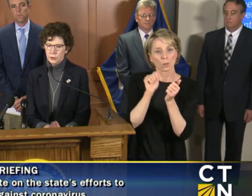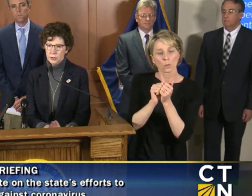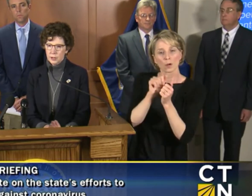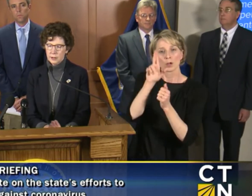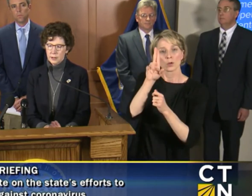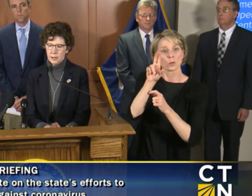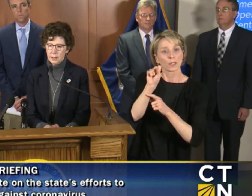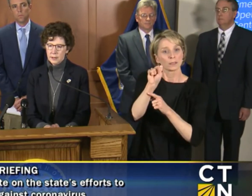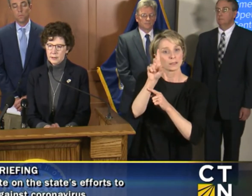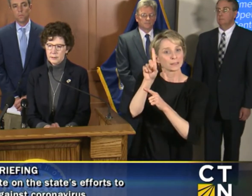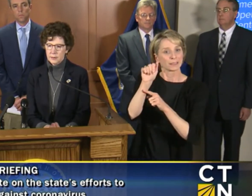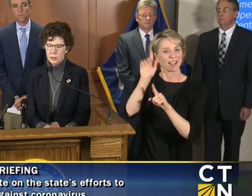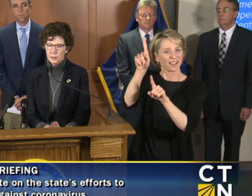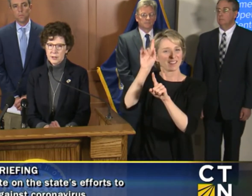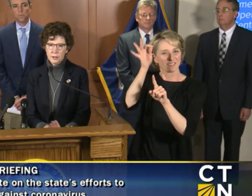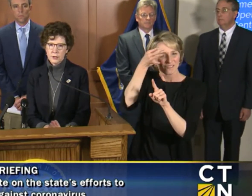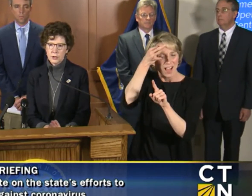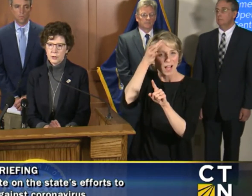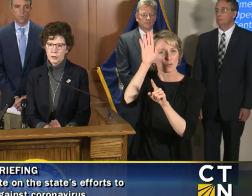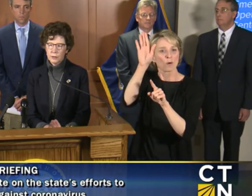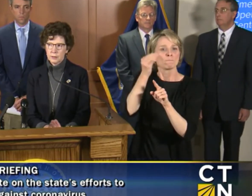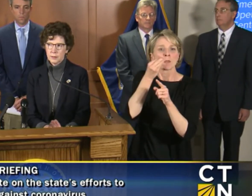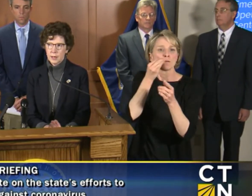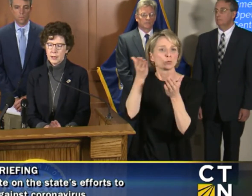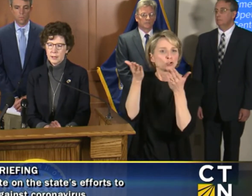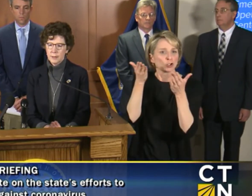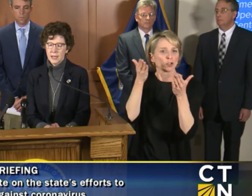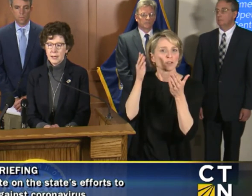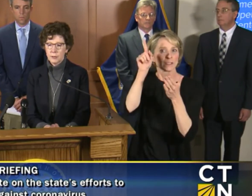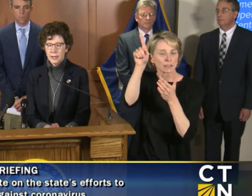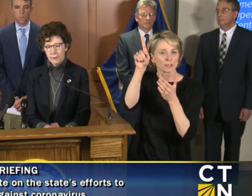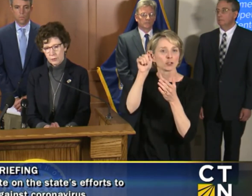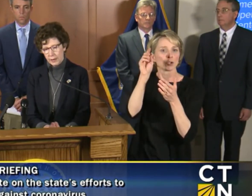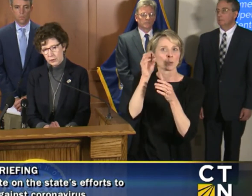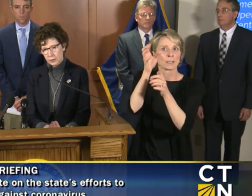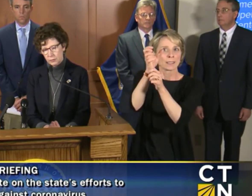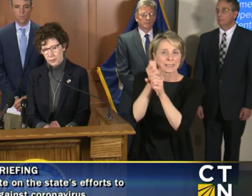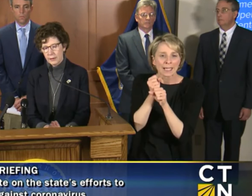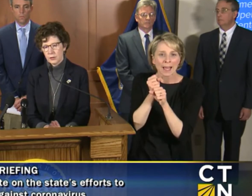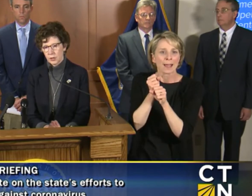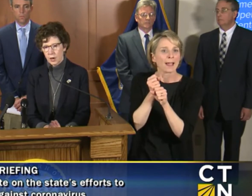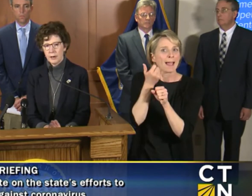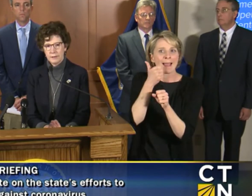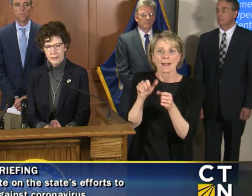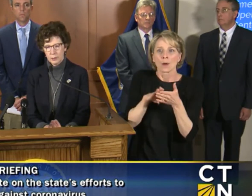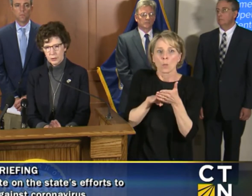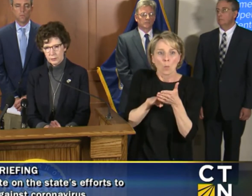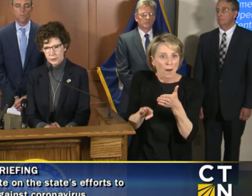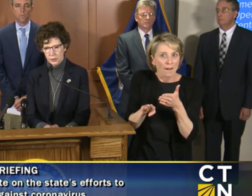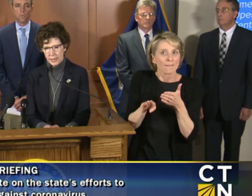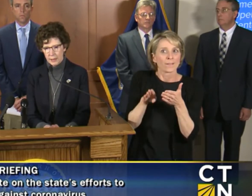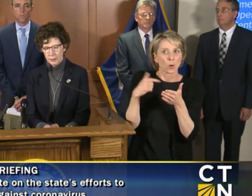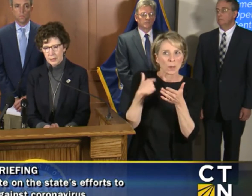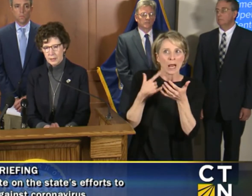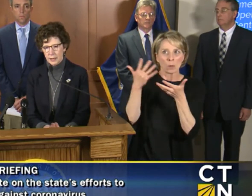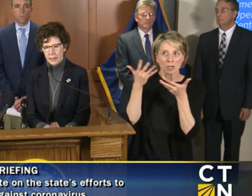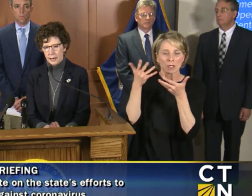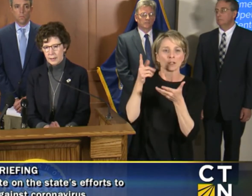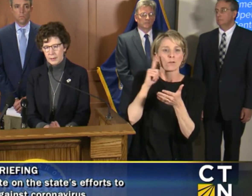Food and Nutrition Services, to obtain whatever waivers are available for